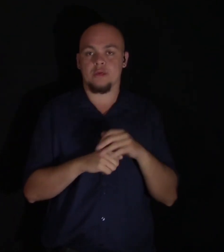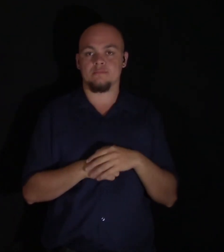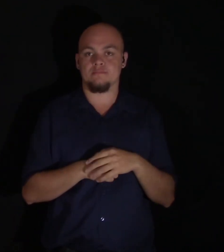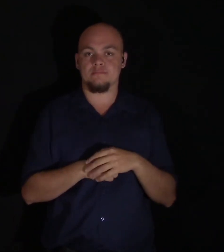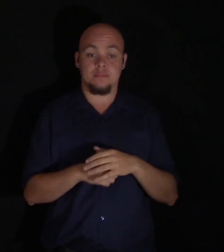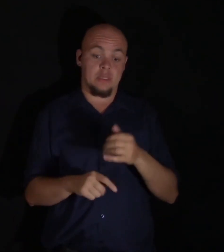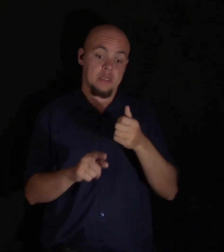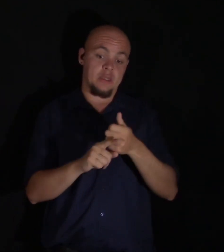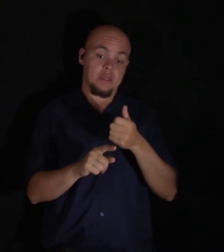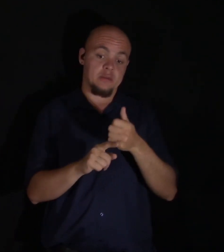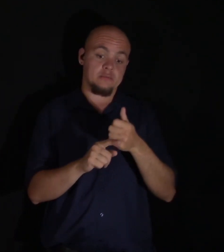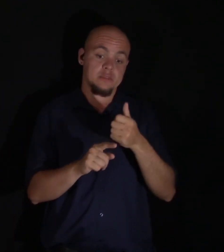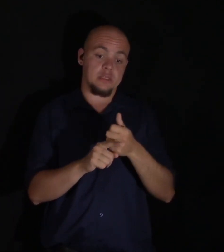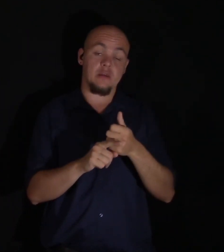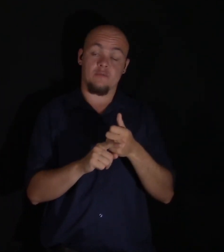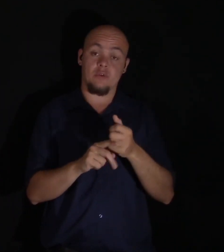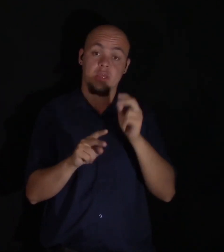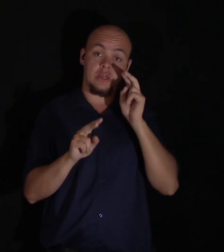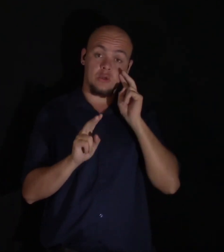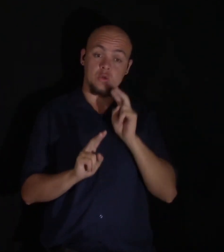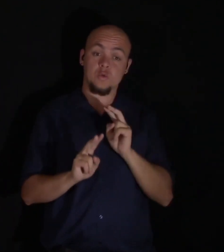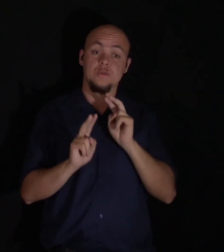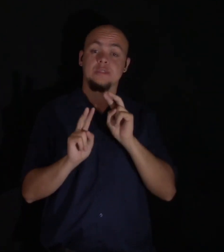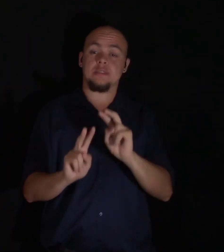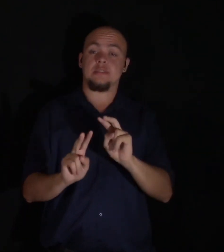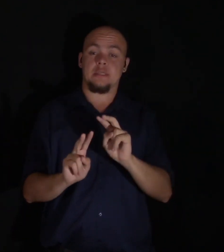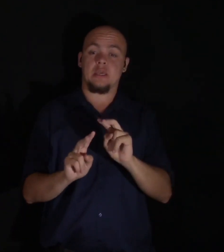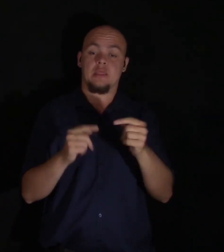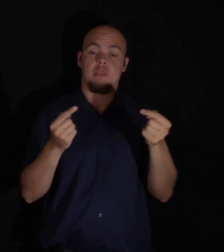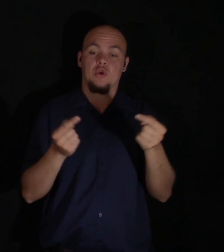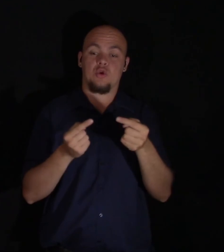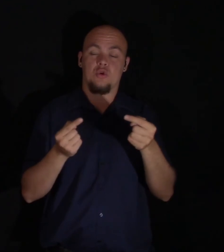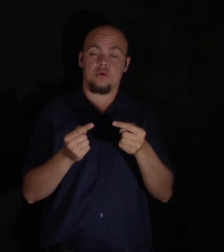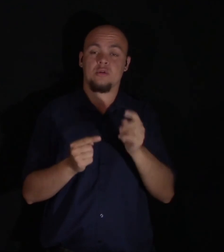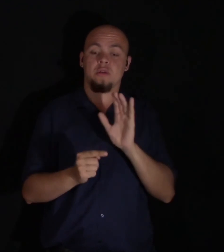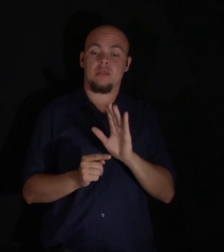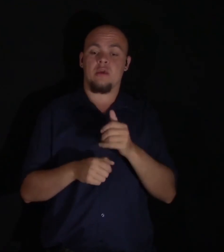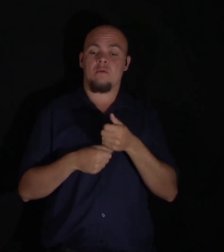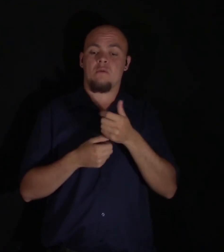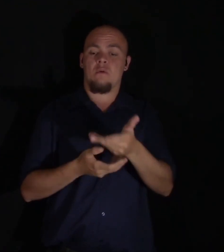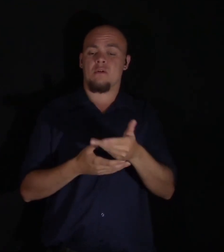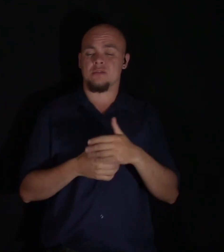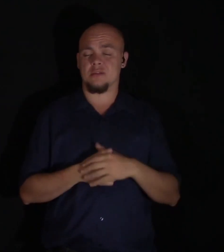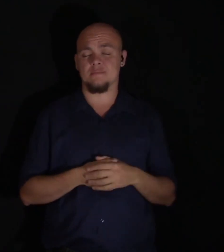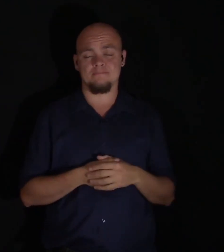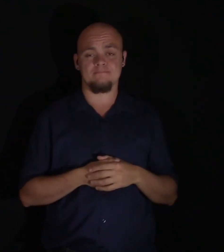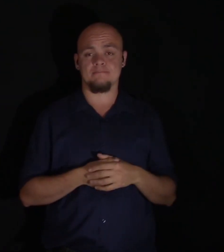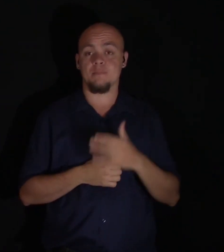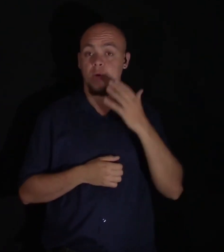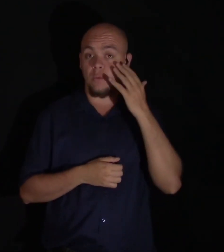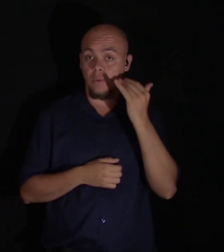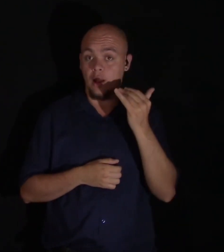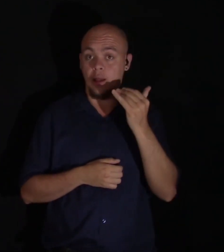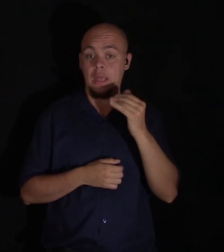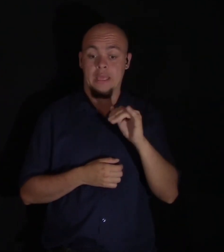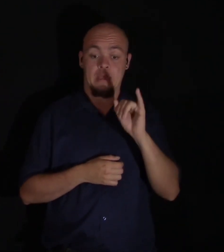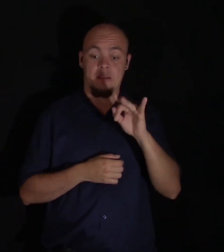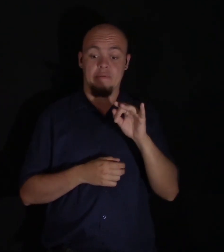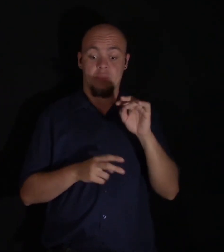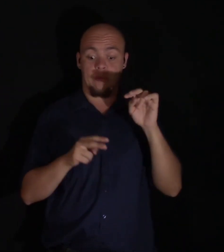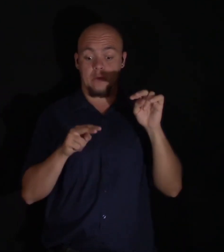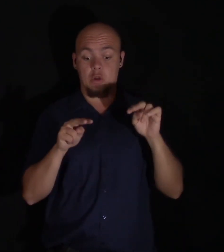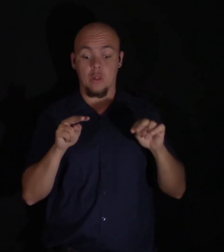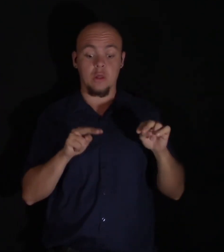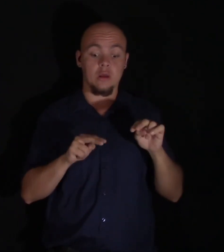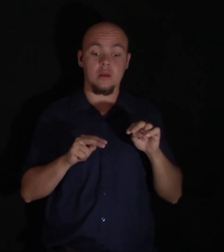let themselves really see the hurt that they've caused, because to do so